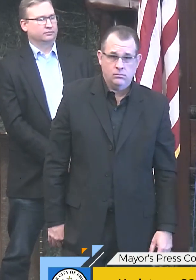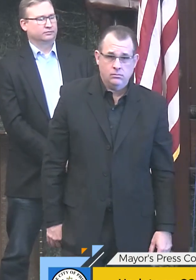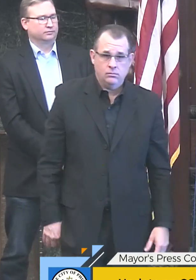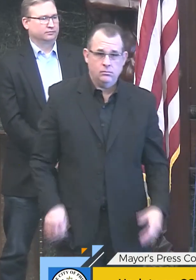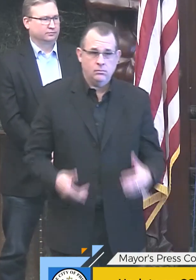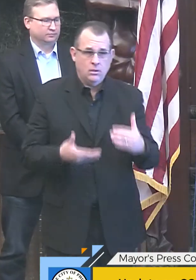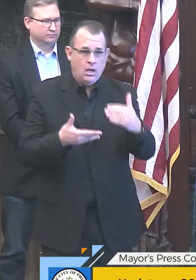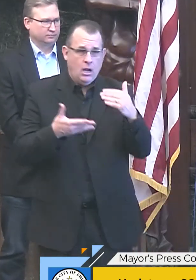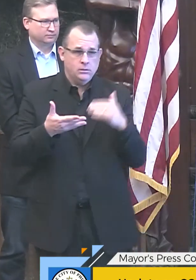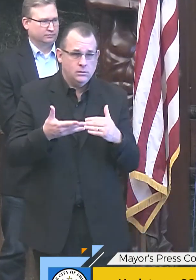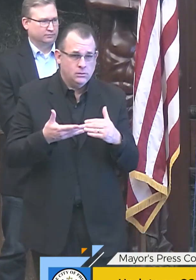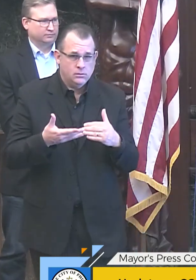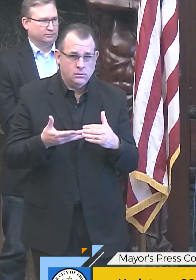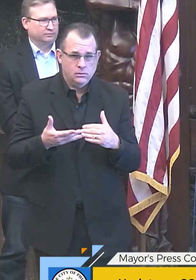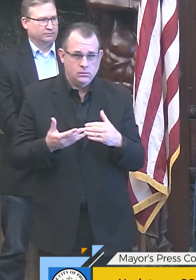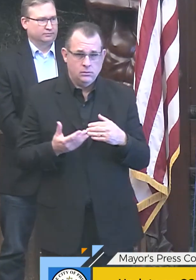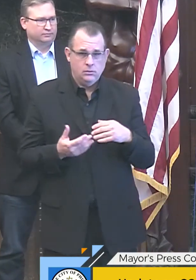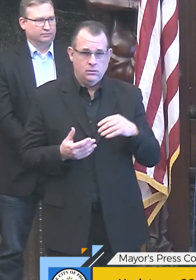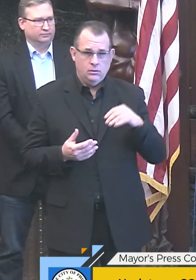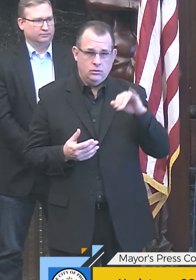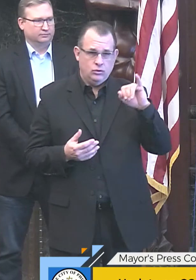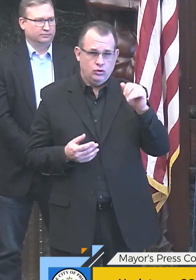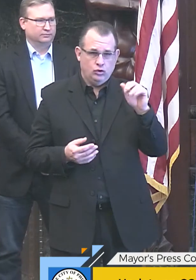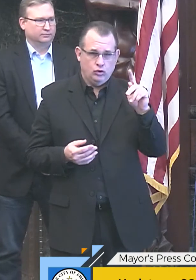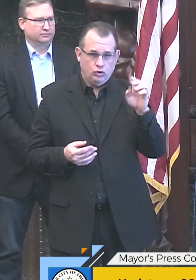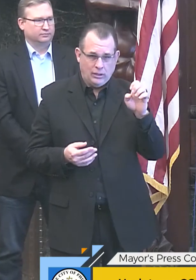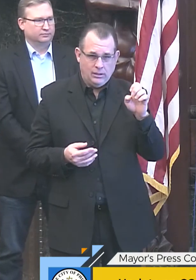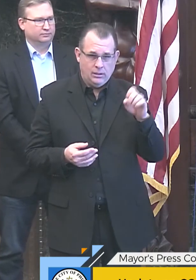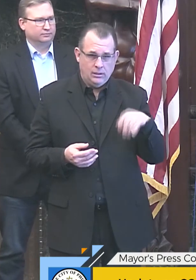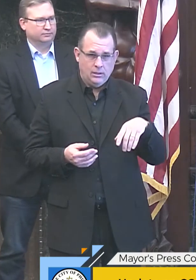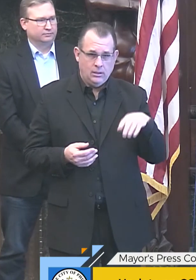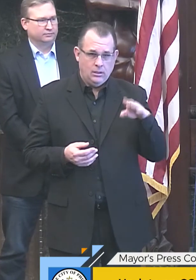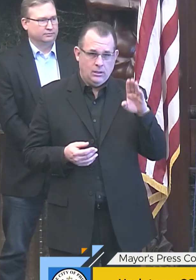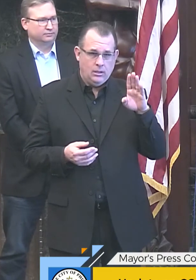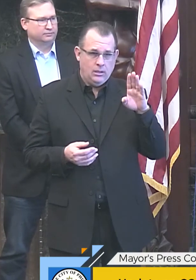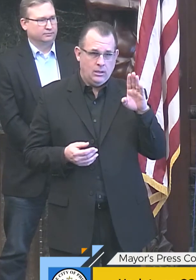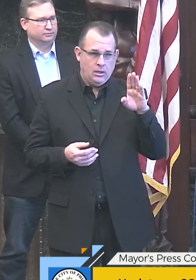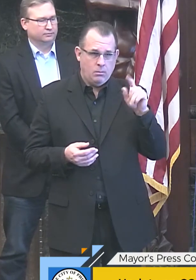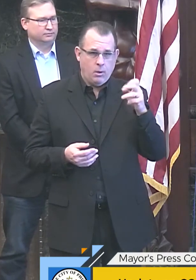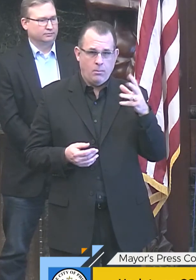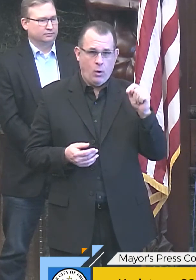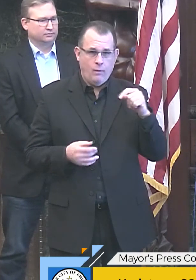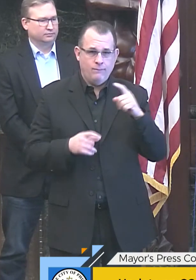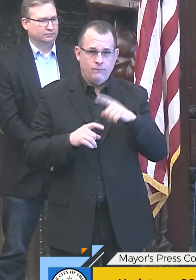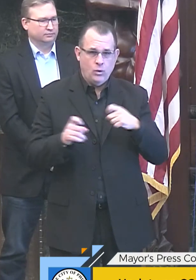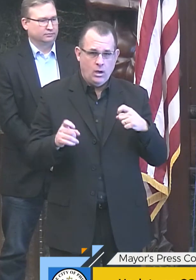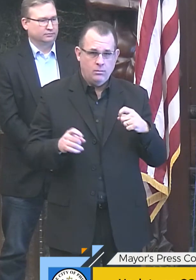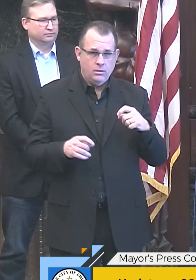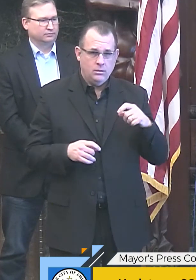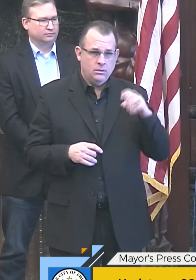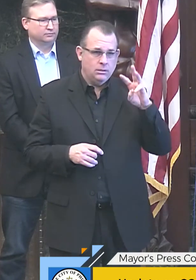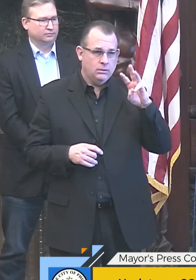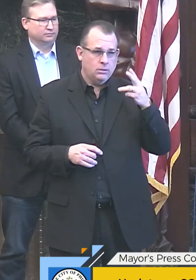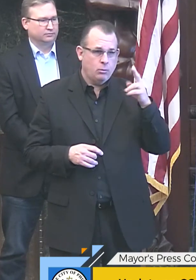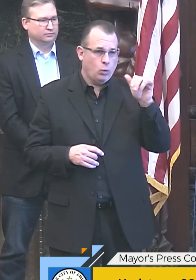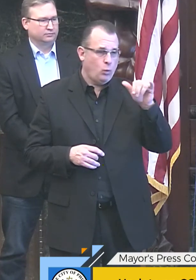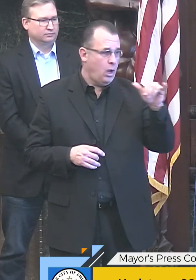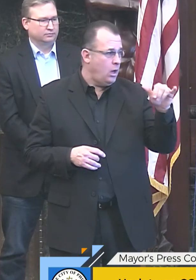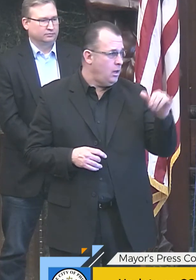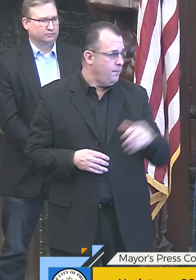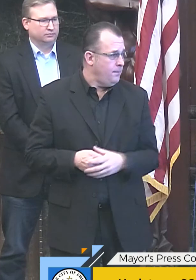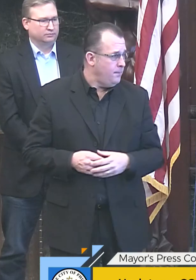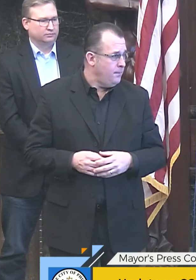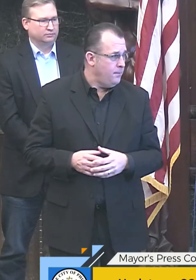we will move to Jake Bloomgard of WHYY. Hi there. We're just kind of seeking general comment on something.